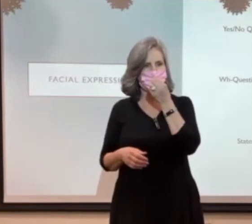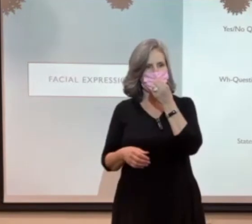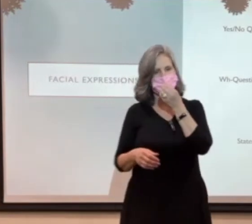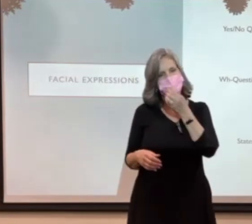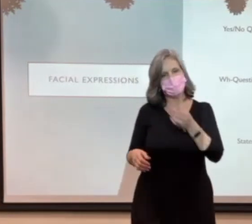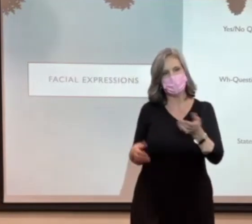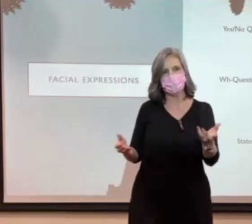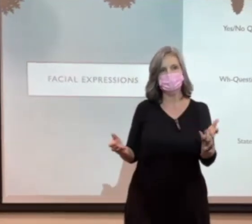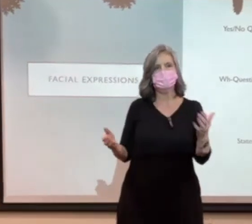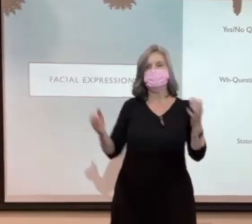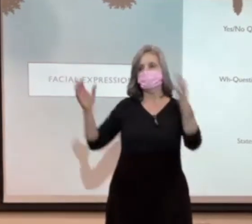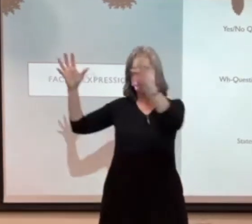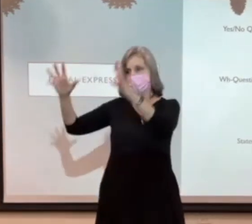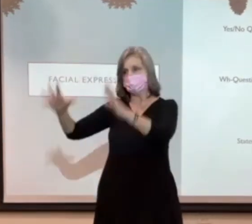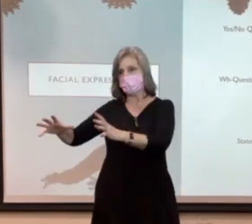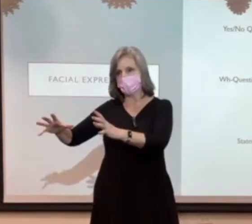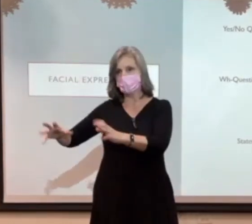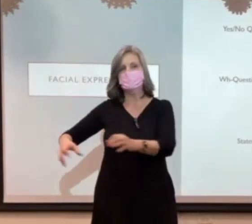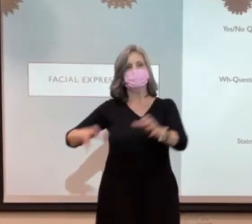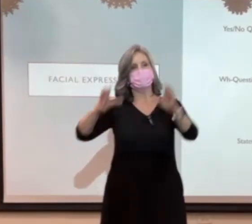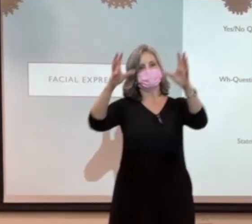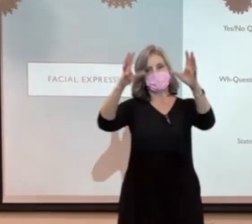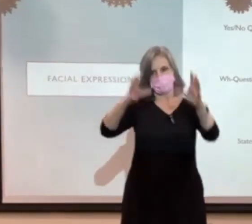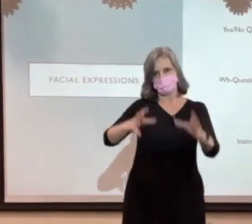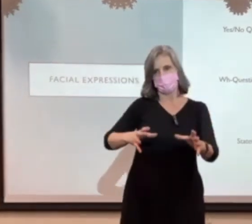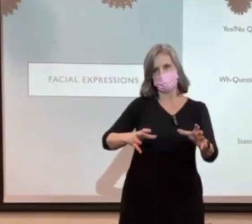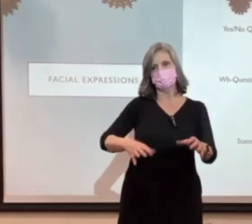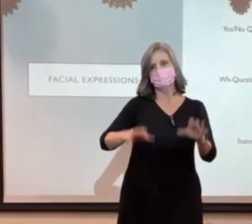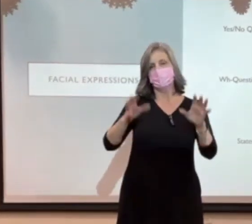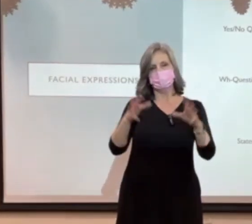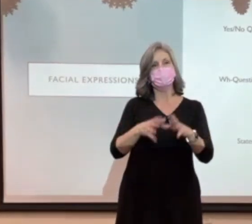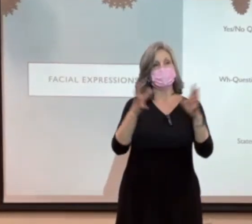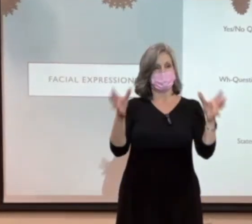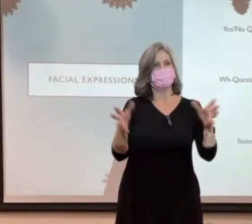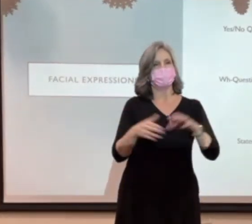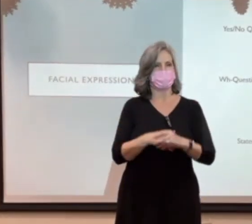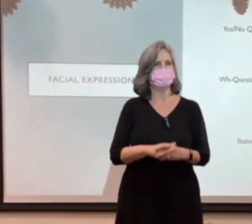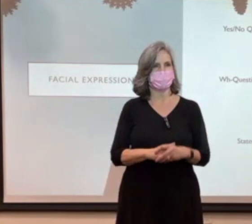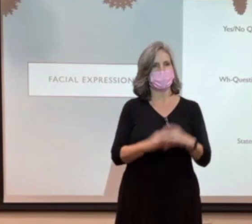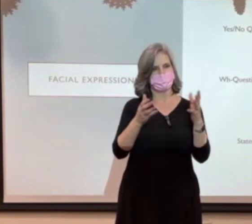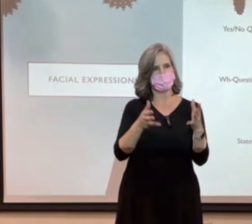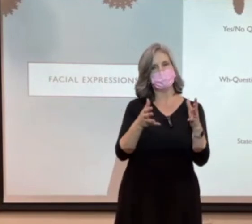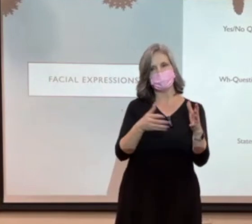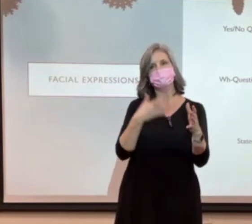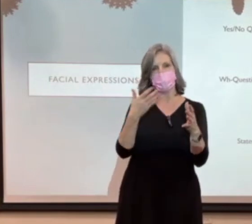information, because this day and age, you can get commentary, you can get research-based, and some of these bigger places, you'll get the